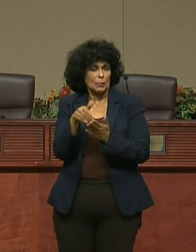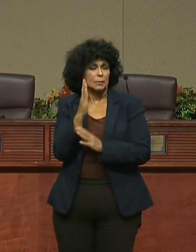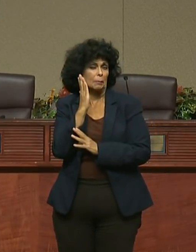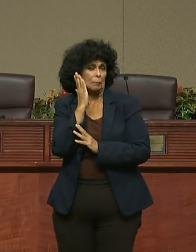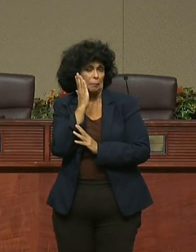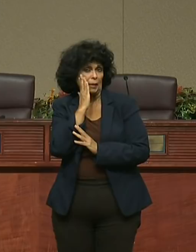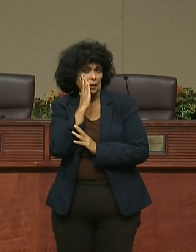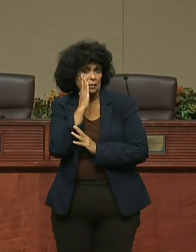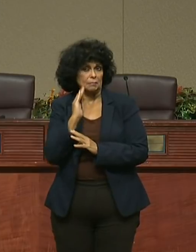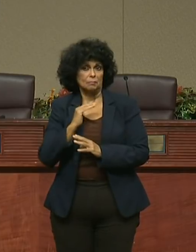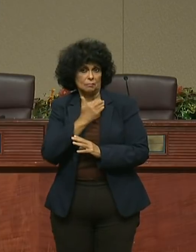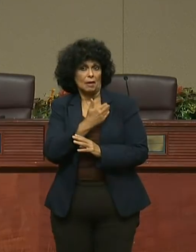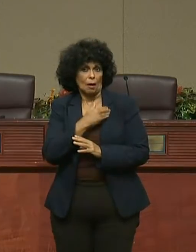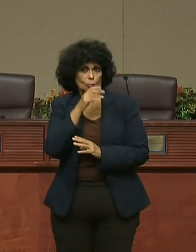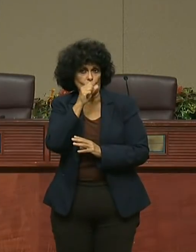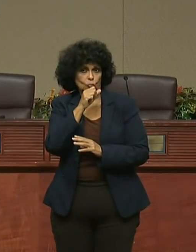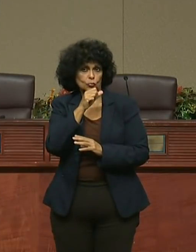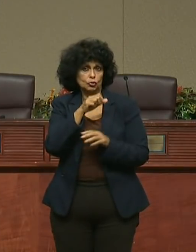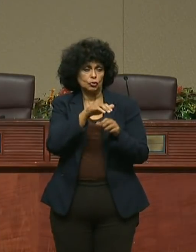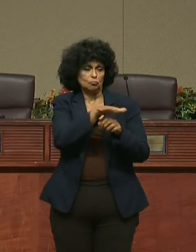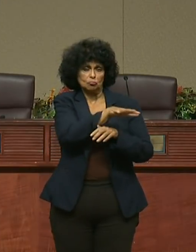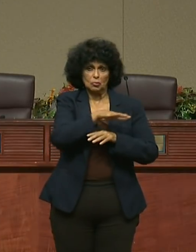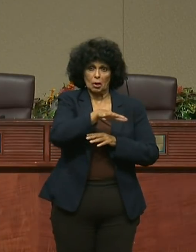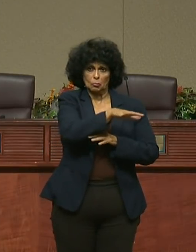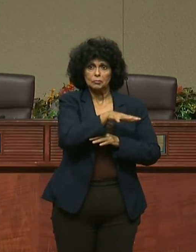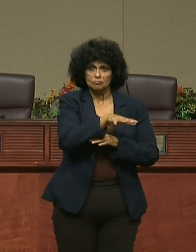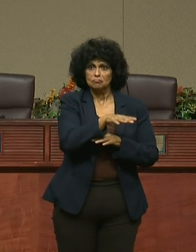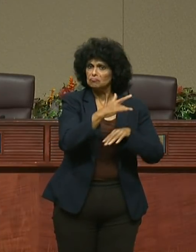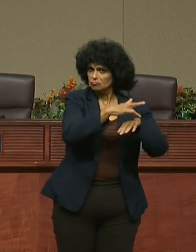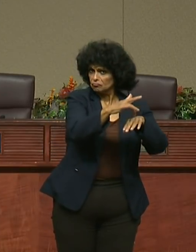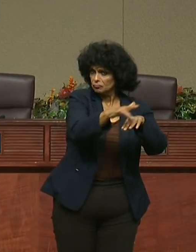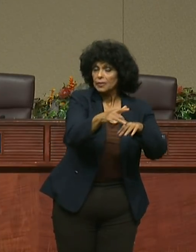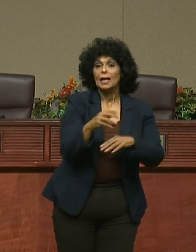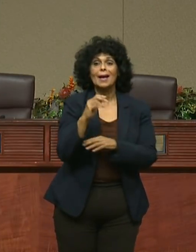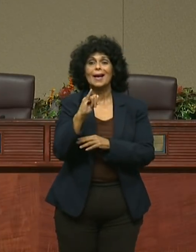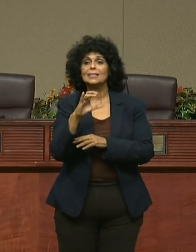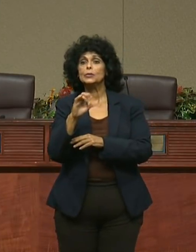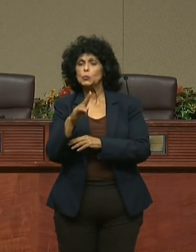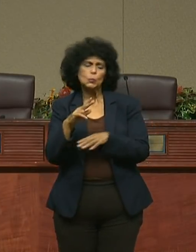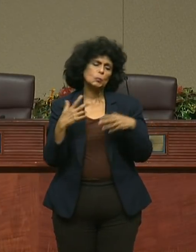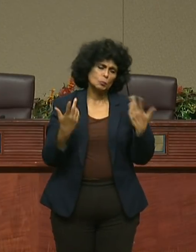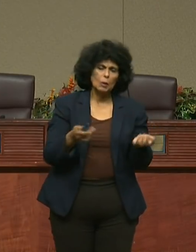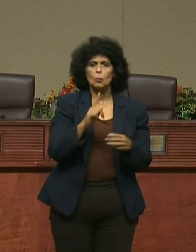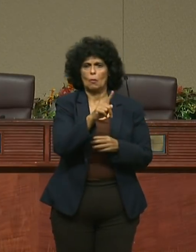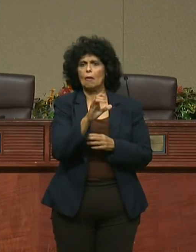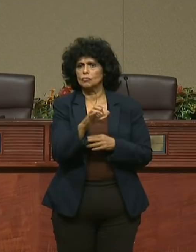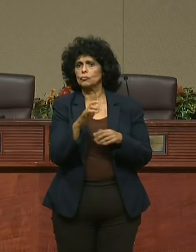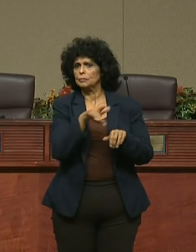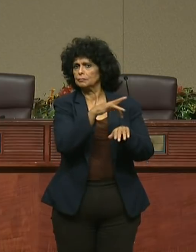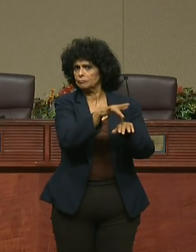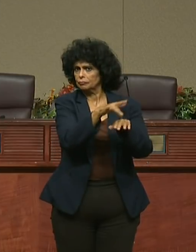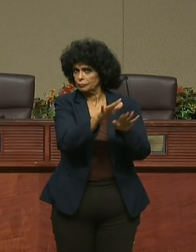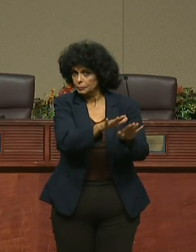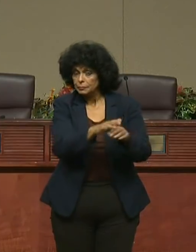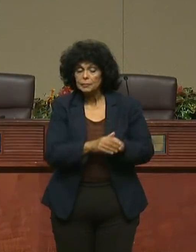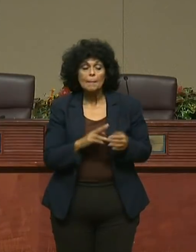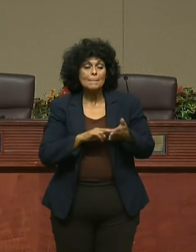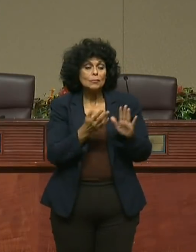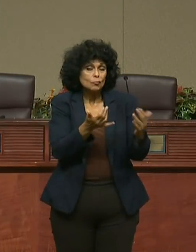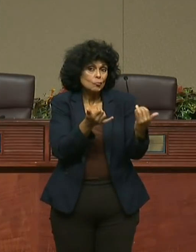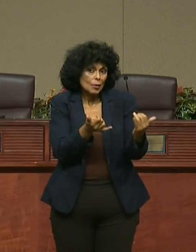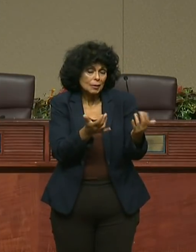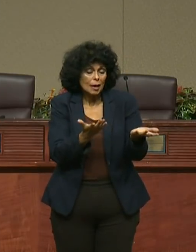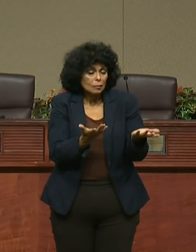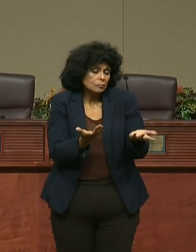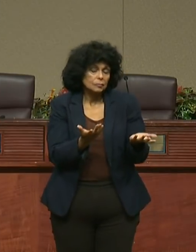available, and about 100 of ICU beds available. So the hospital also have the ability to increase